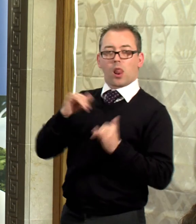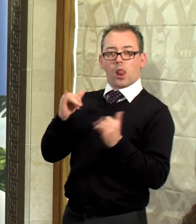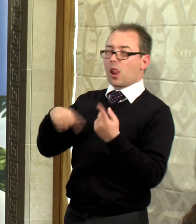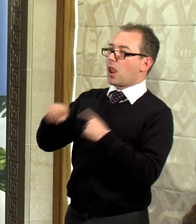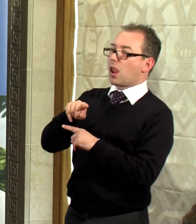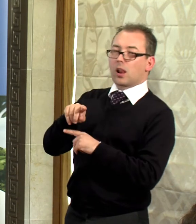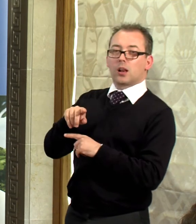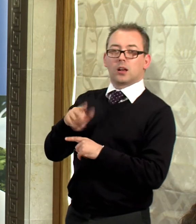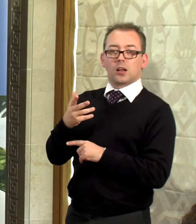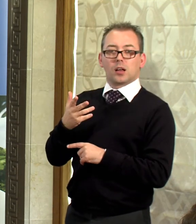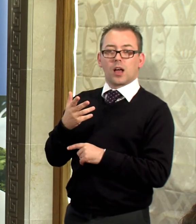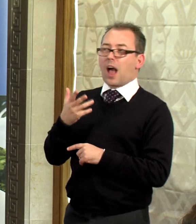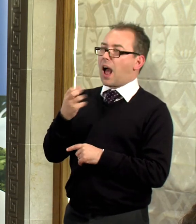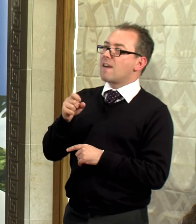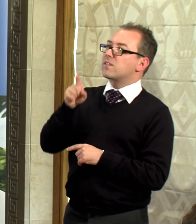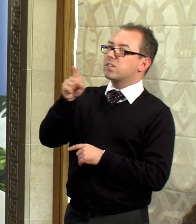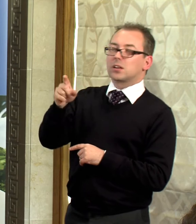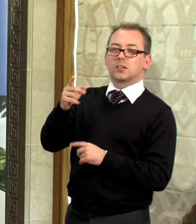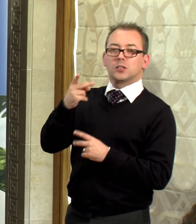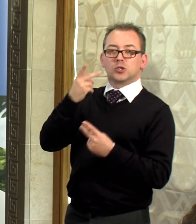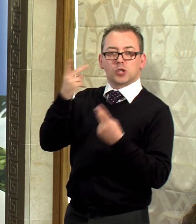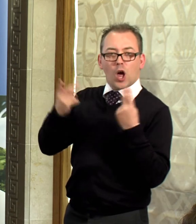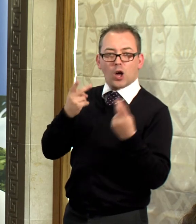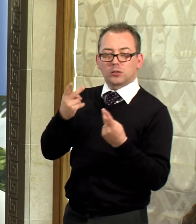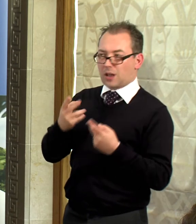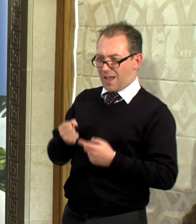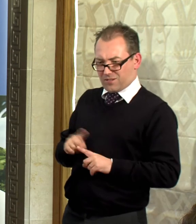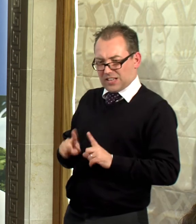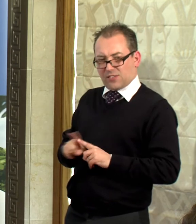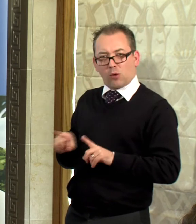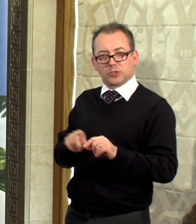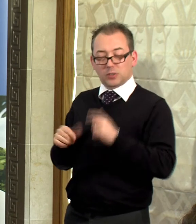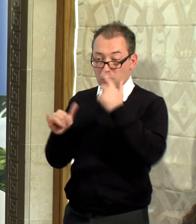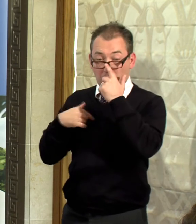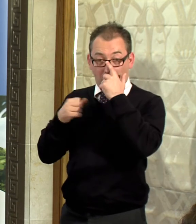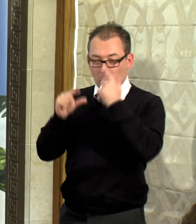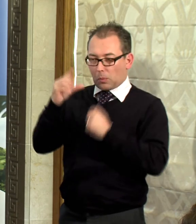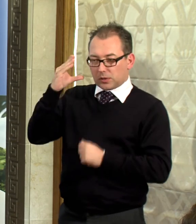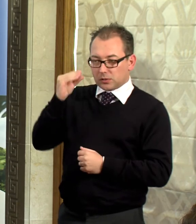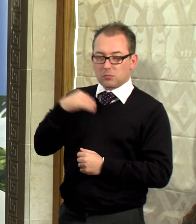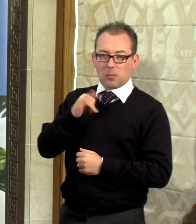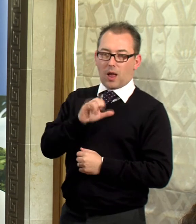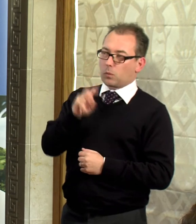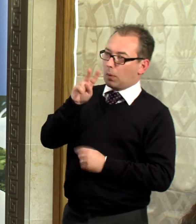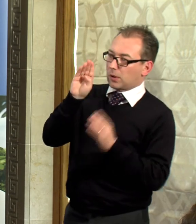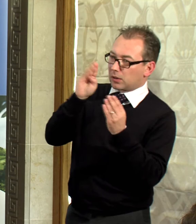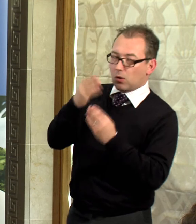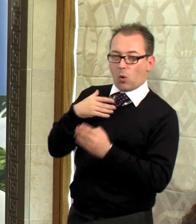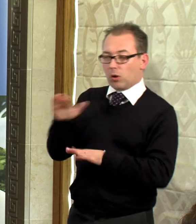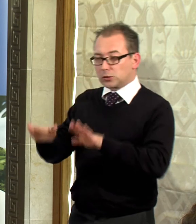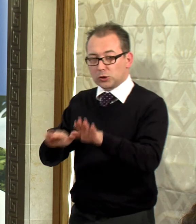the sound in different ways through various combinations of hearing, sight, or